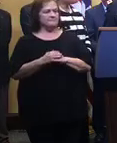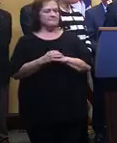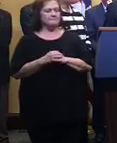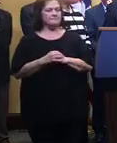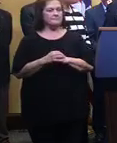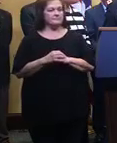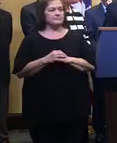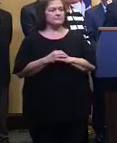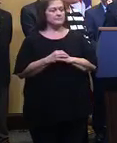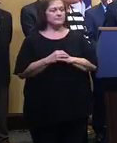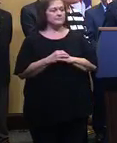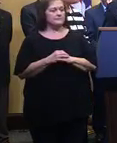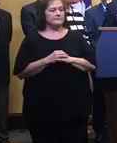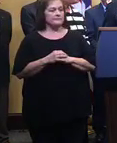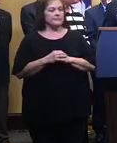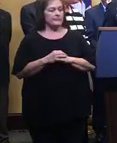partnership.